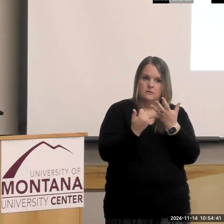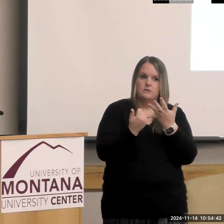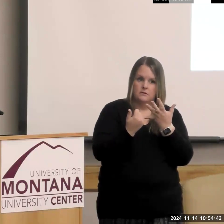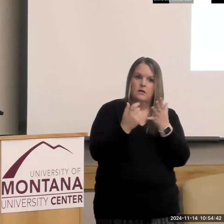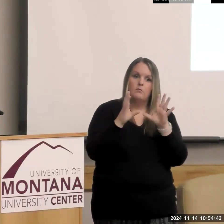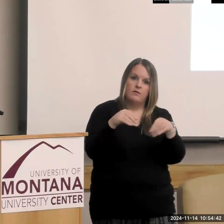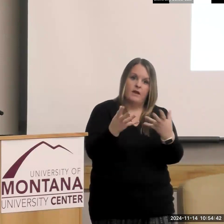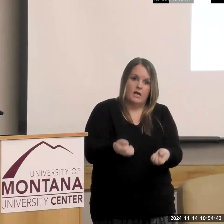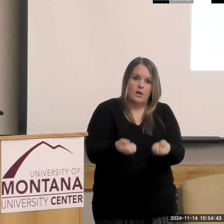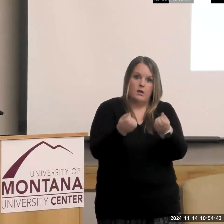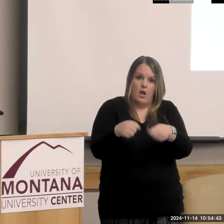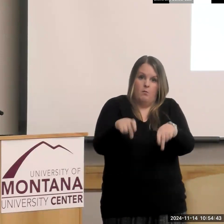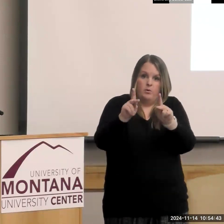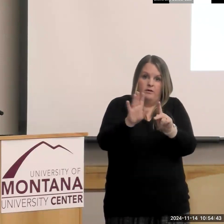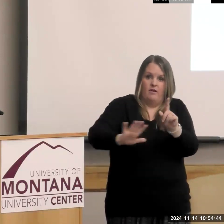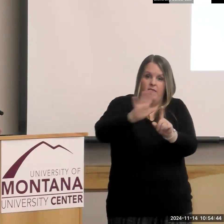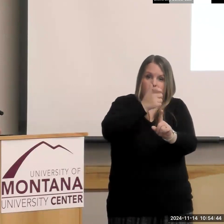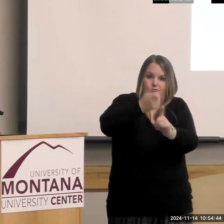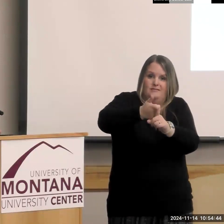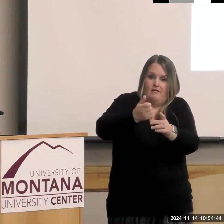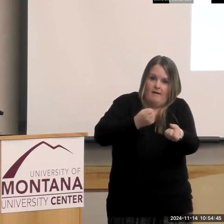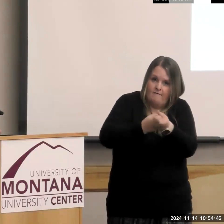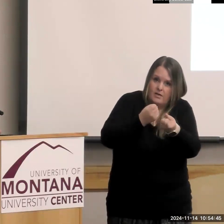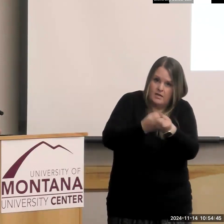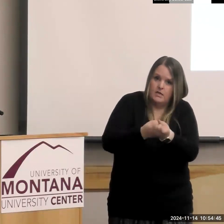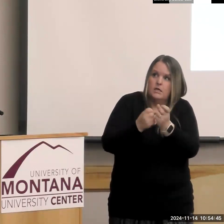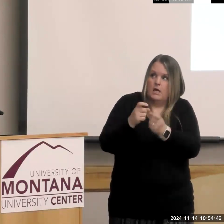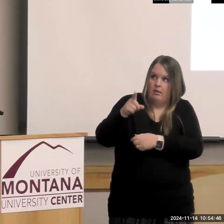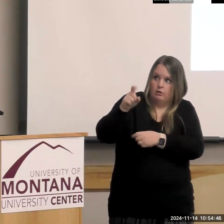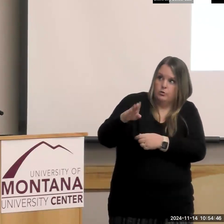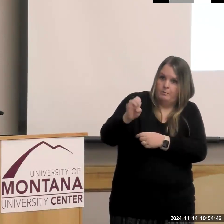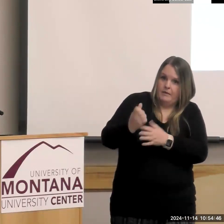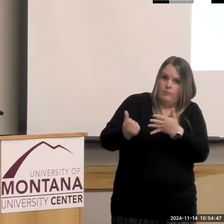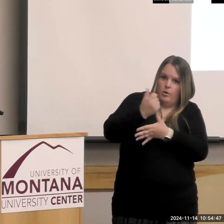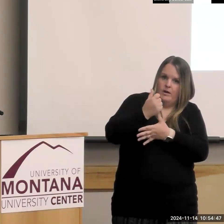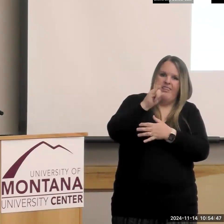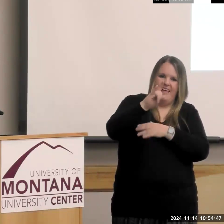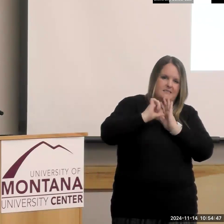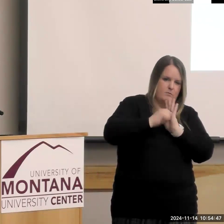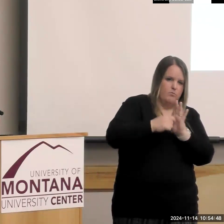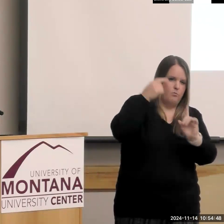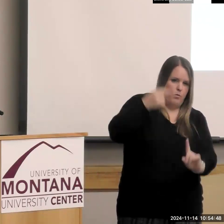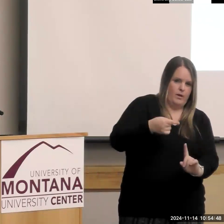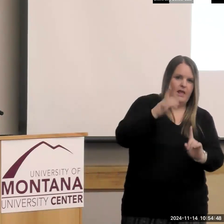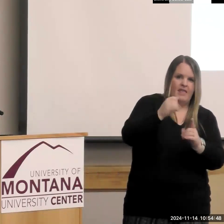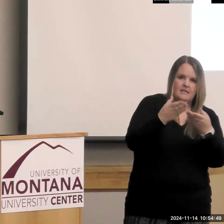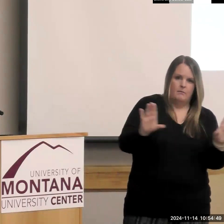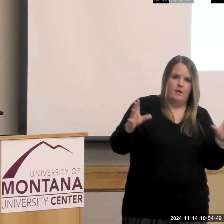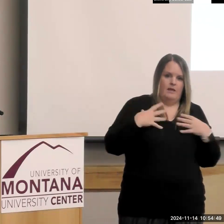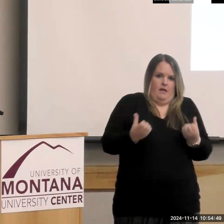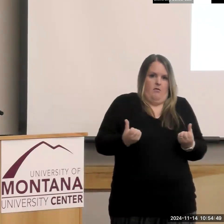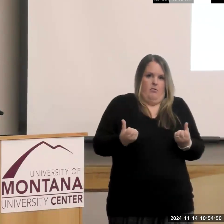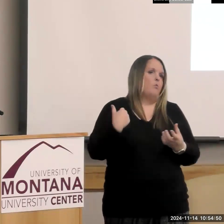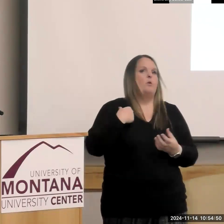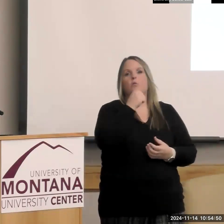for self-advocacy, that this should be a priority, right? That's the point here. That's how public health works, right? We're not always